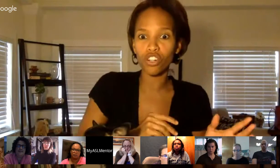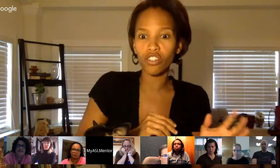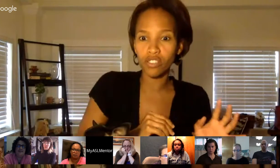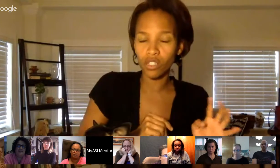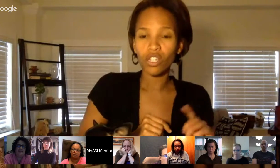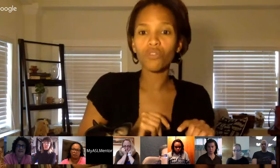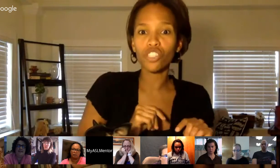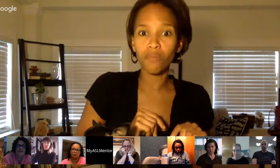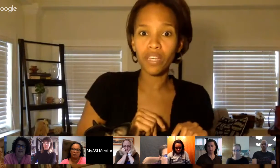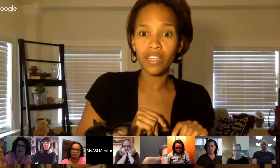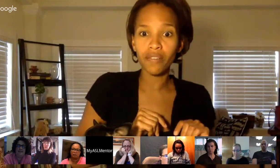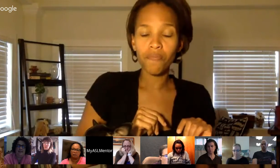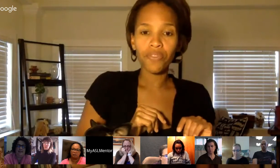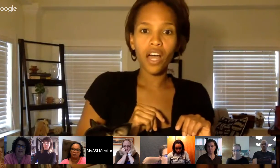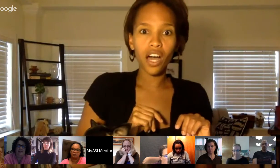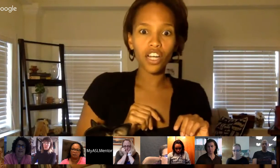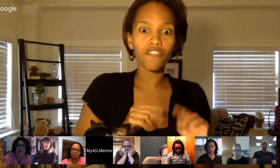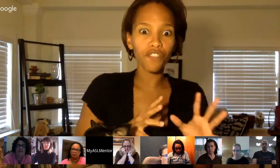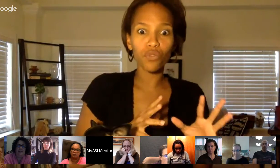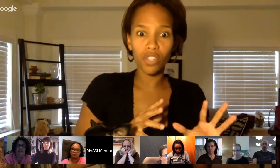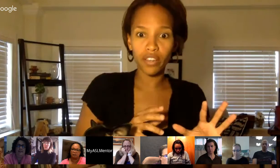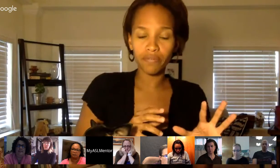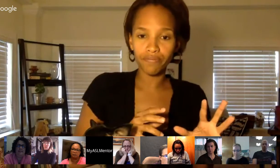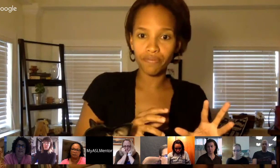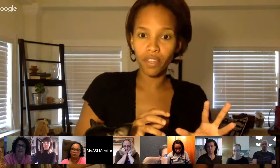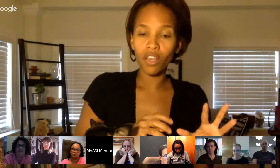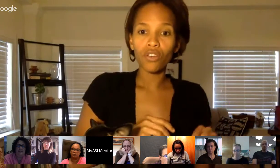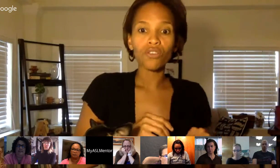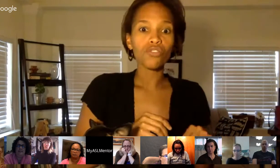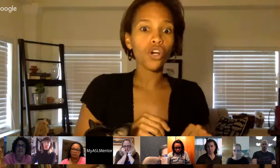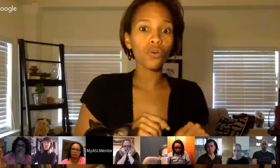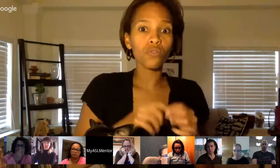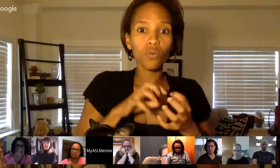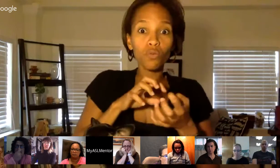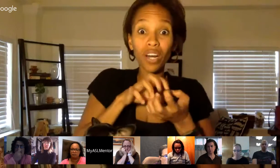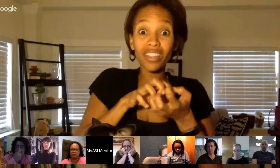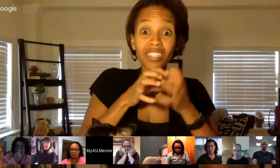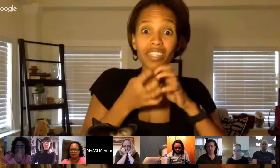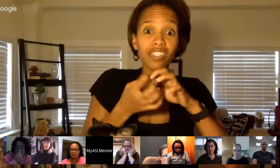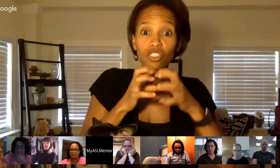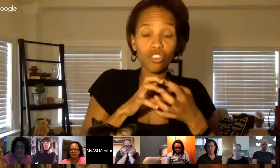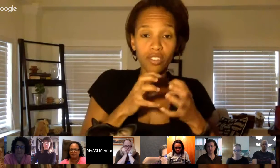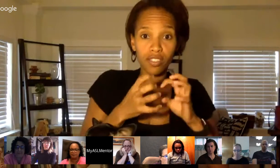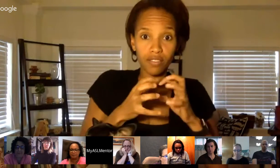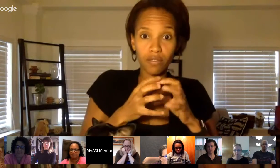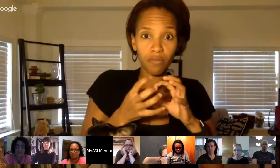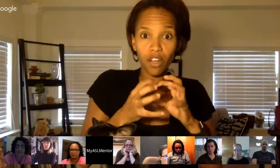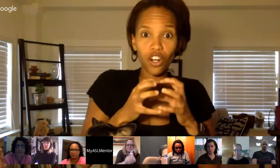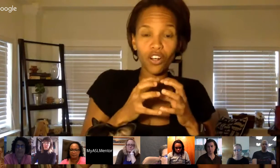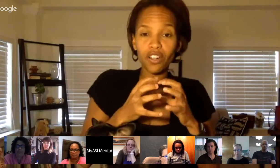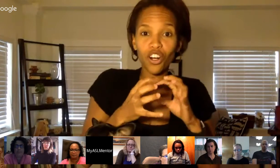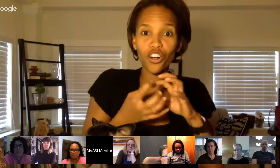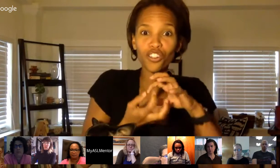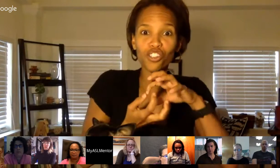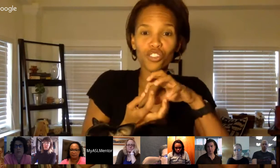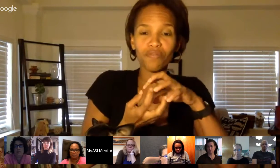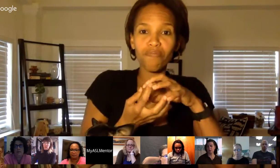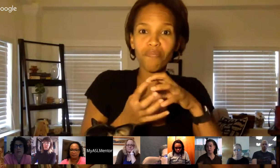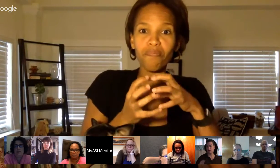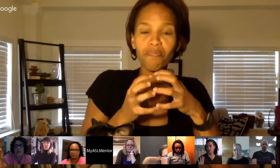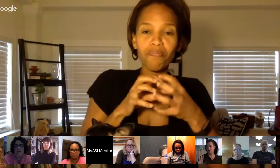video starts, which can be confusing. So what this is just